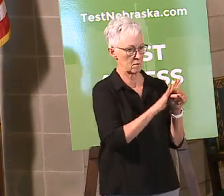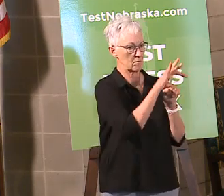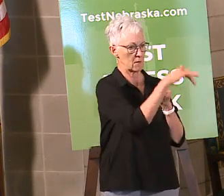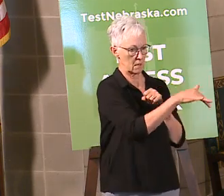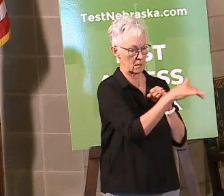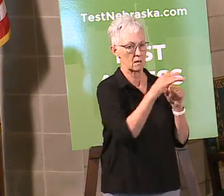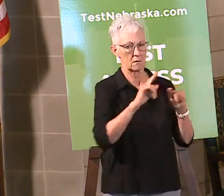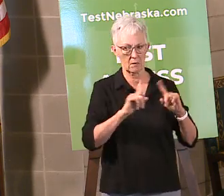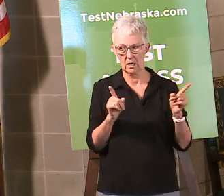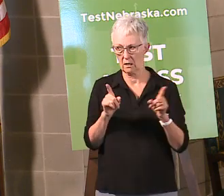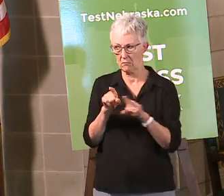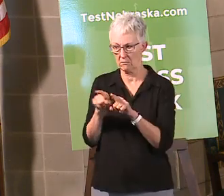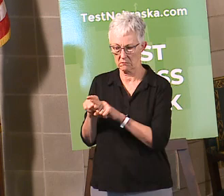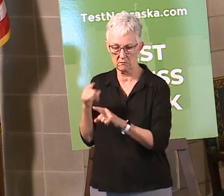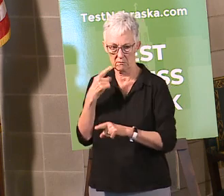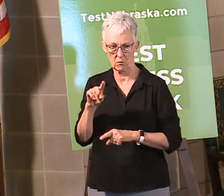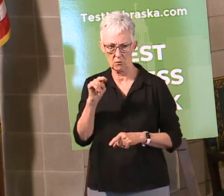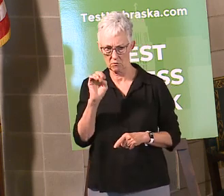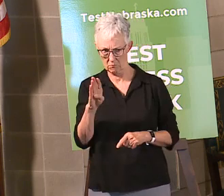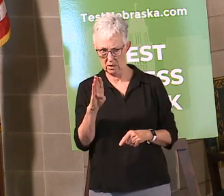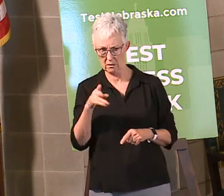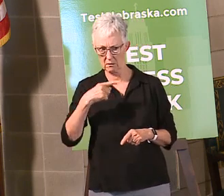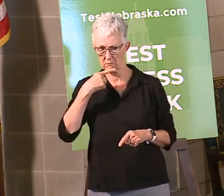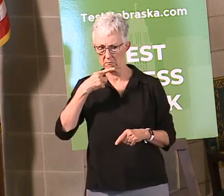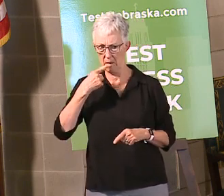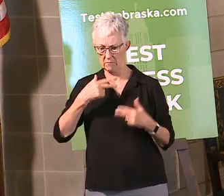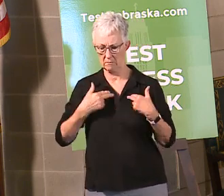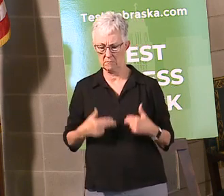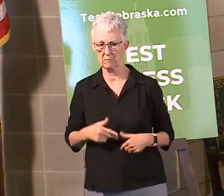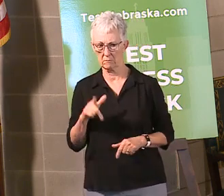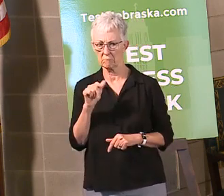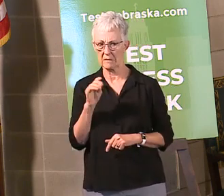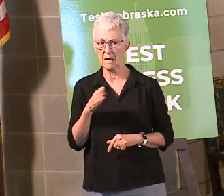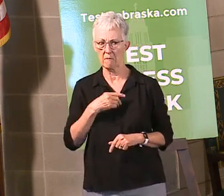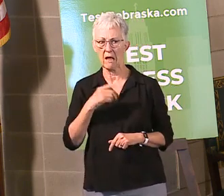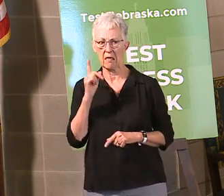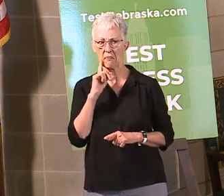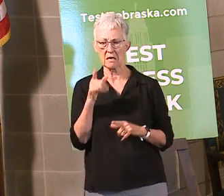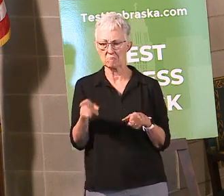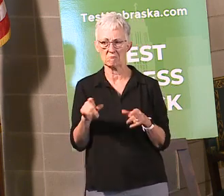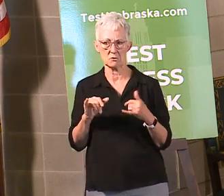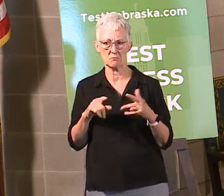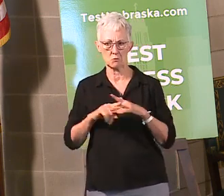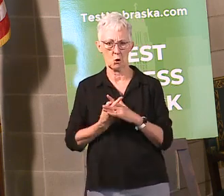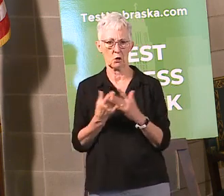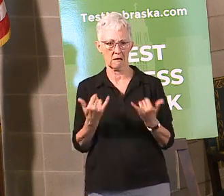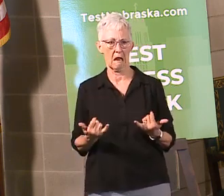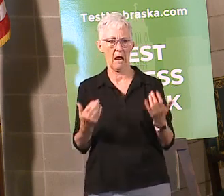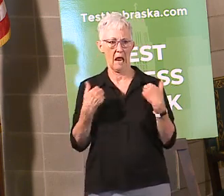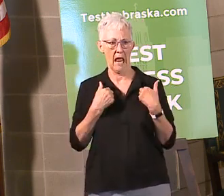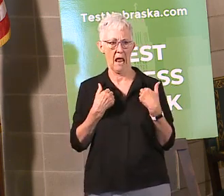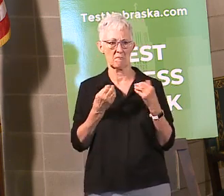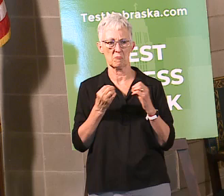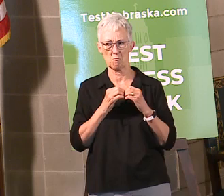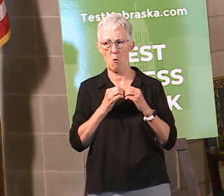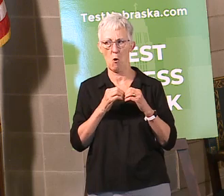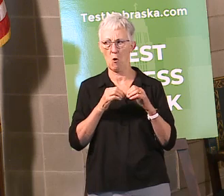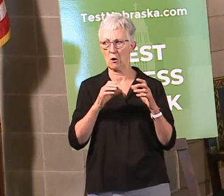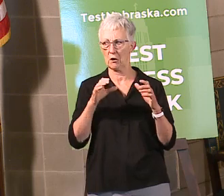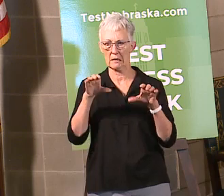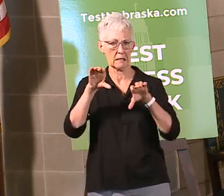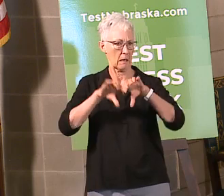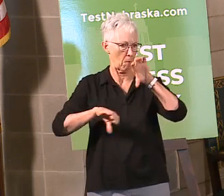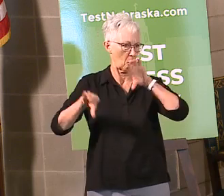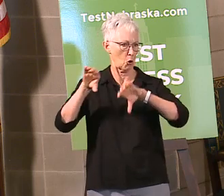the Nebraska Public Health Lab and so forth. So I do feel like those supply lines are starting to get more robust and that we, at least within the last